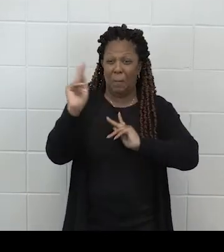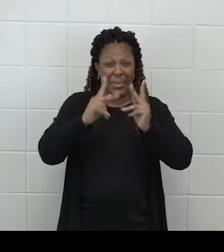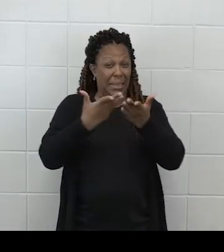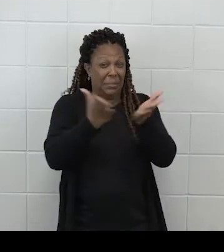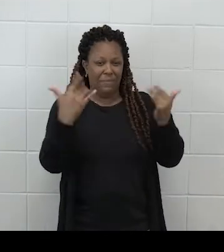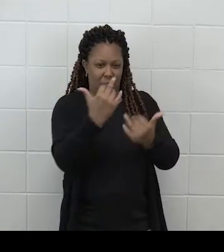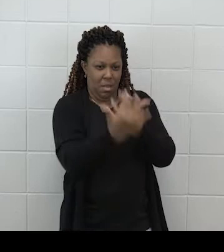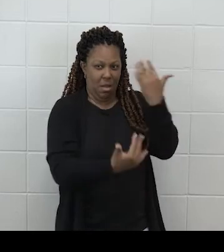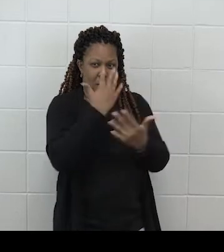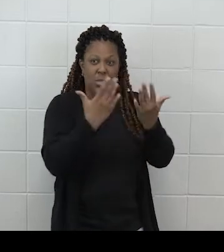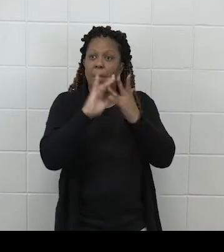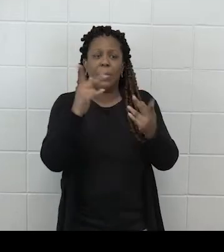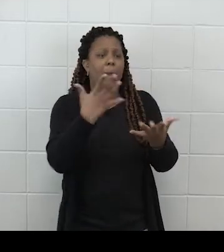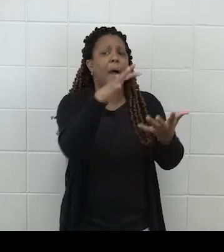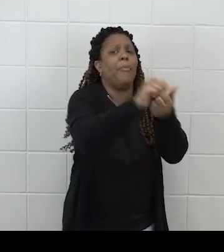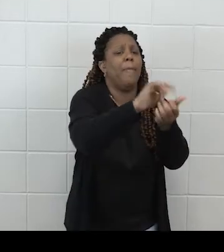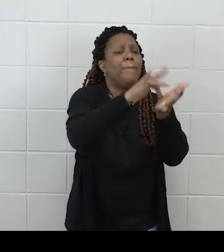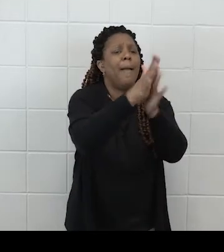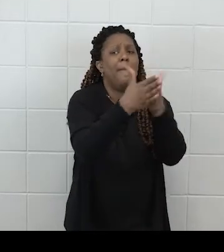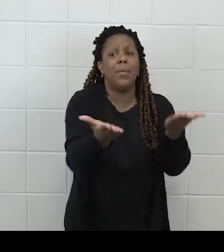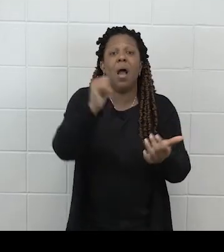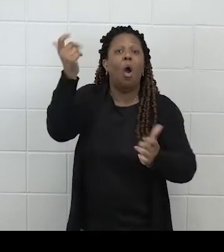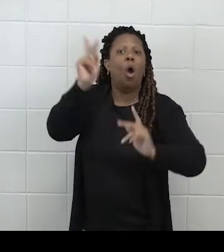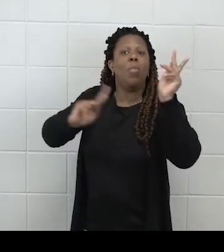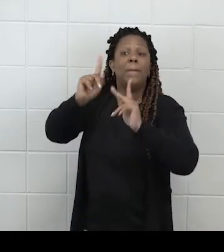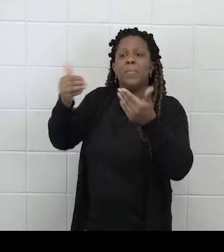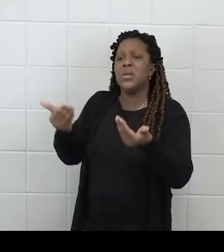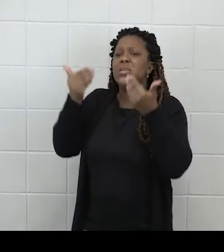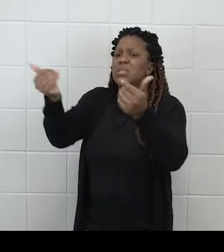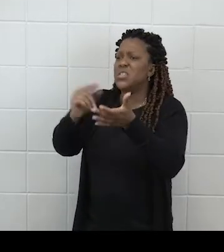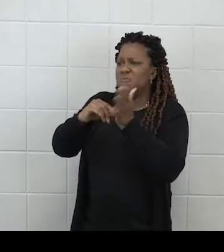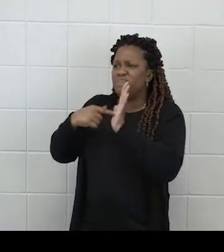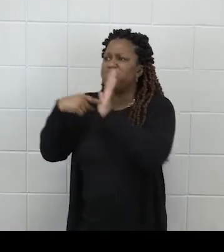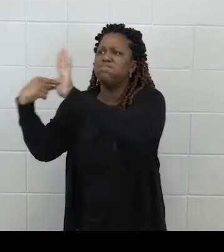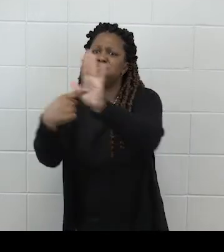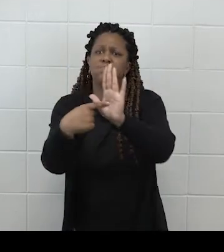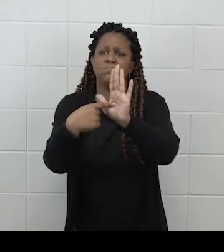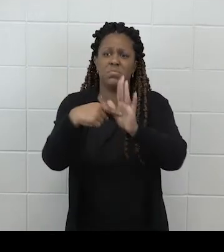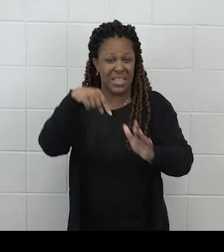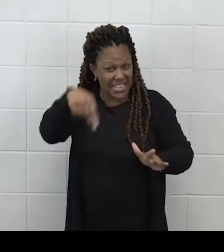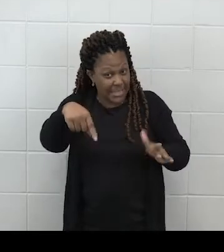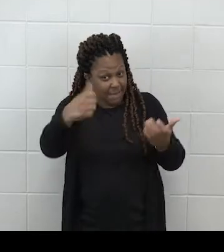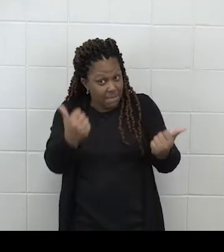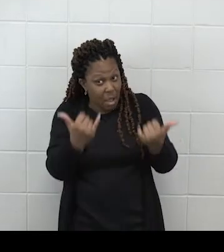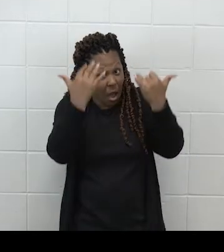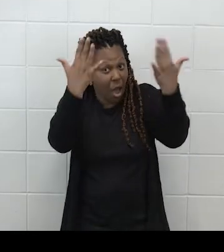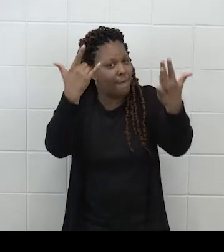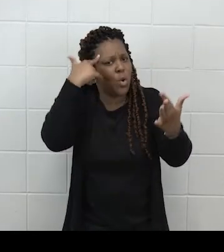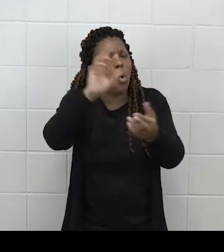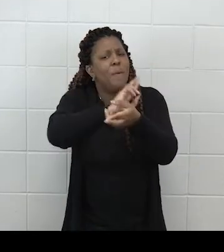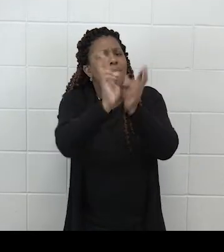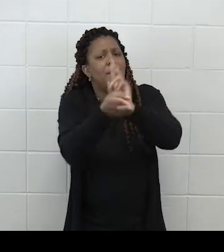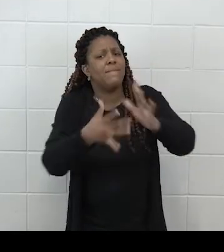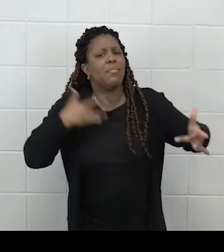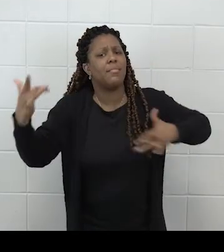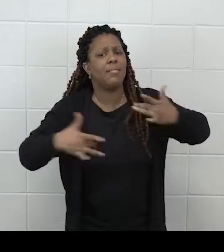survival. Some shed blood from good fire and rifle and rifles. This fire burns because it's time to ignite a revival. This that Holy Ghost fire.